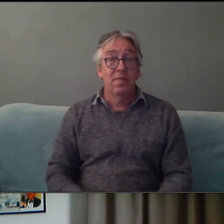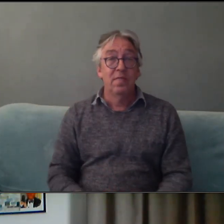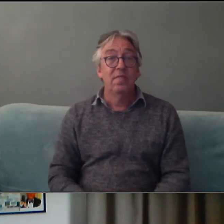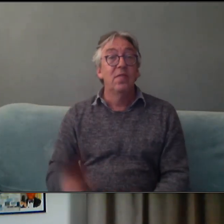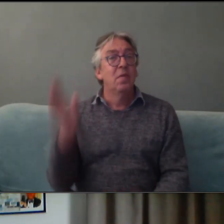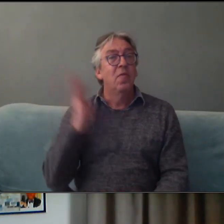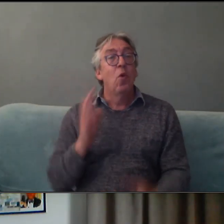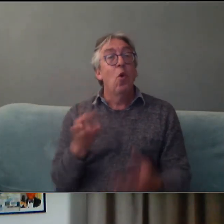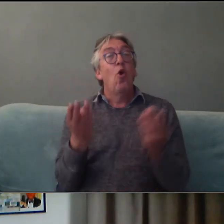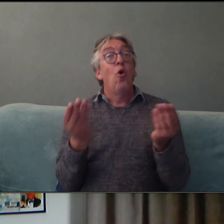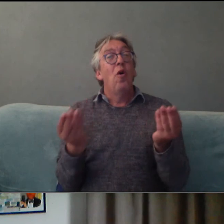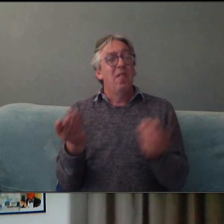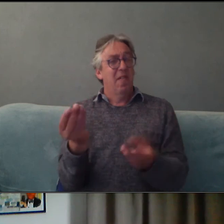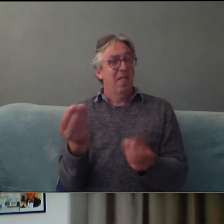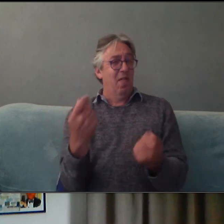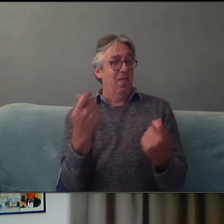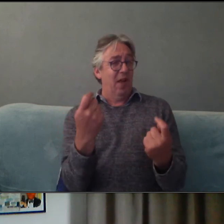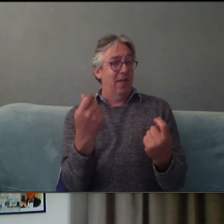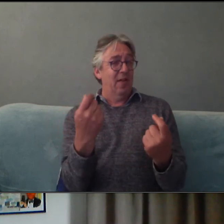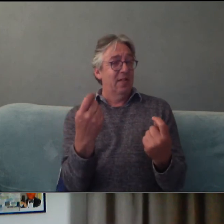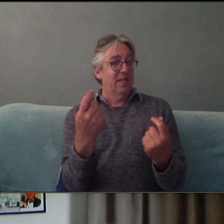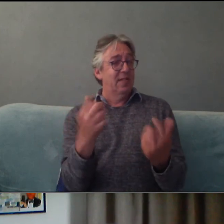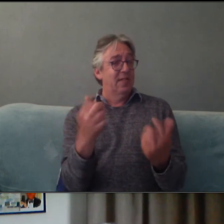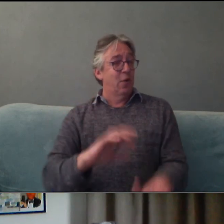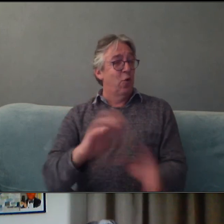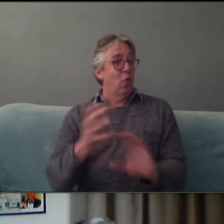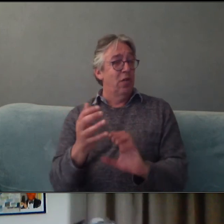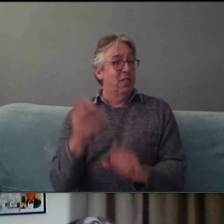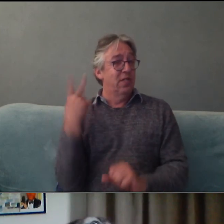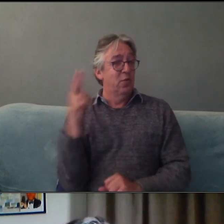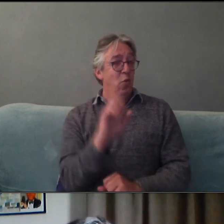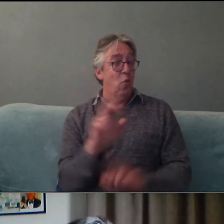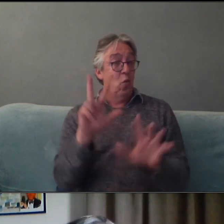this? Would you be happy to answer this, Konstantinos?